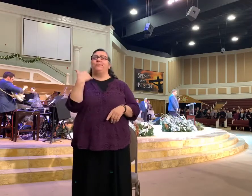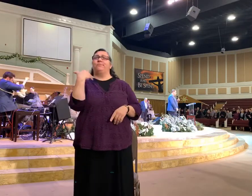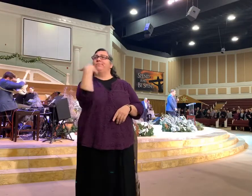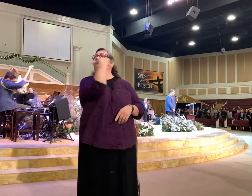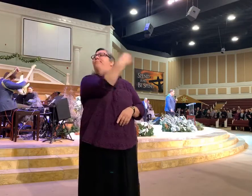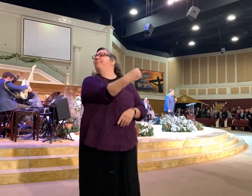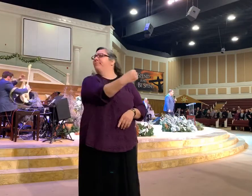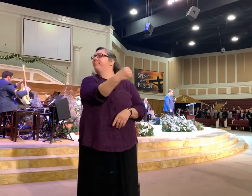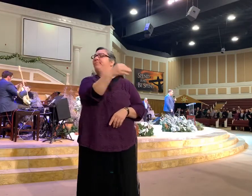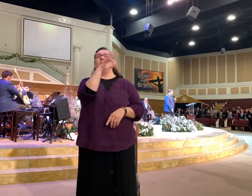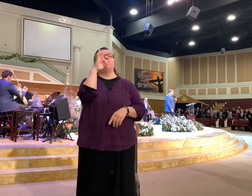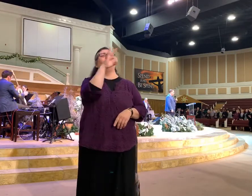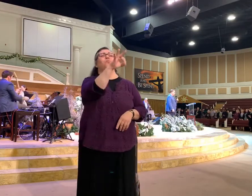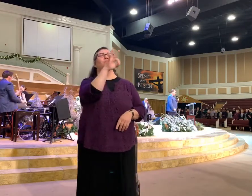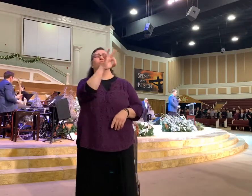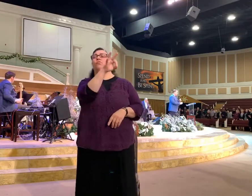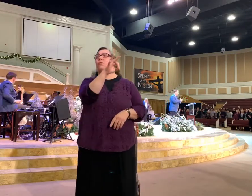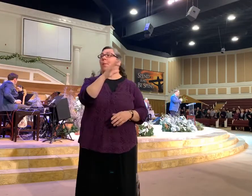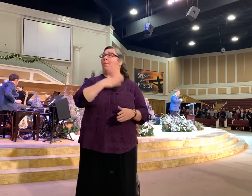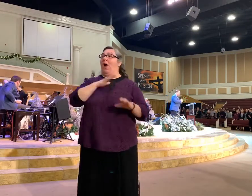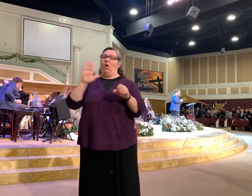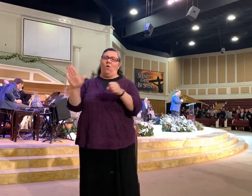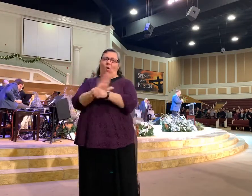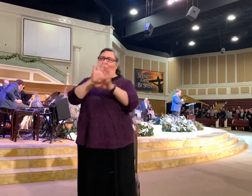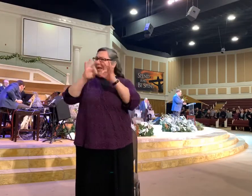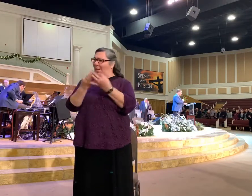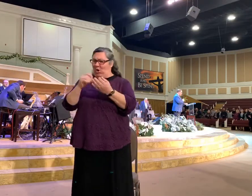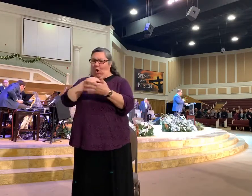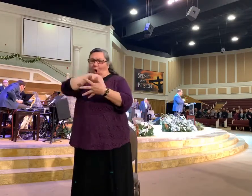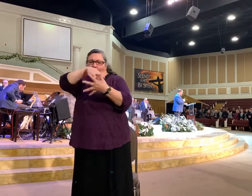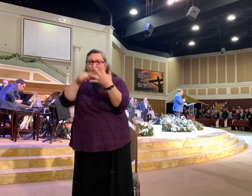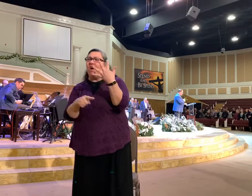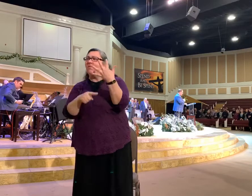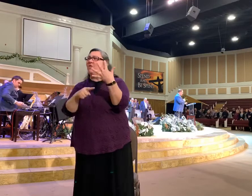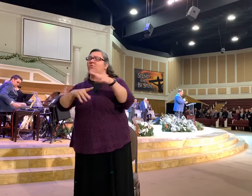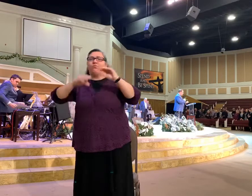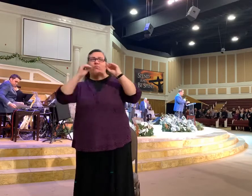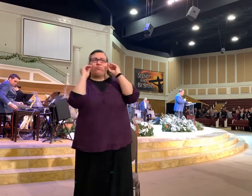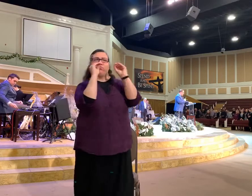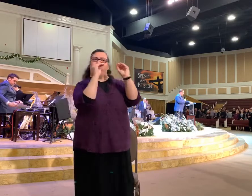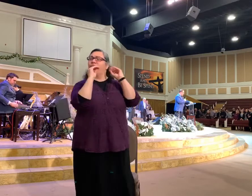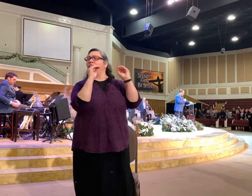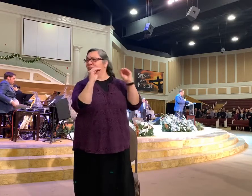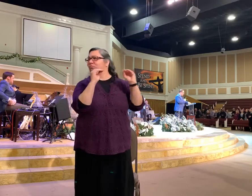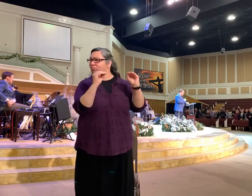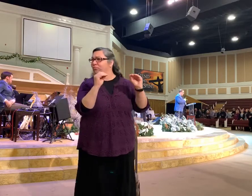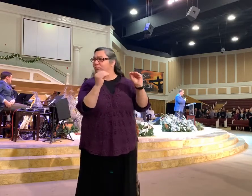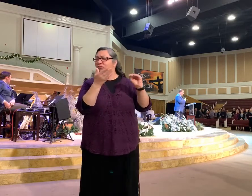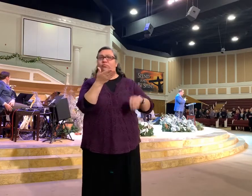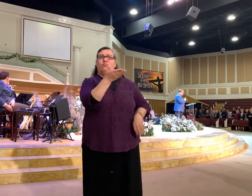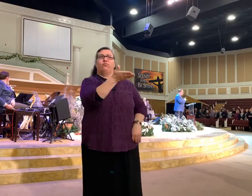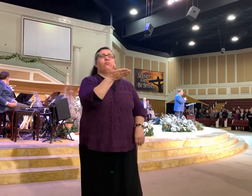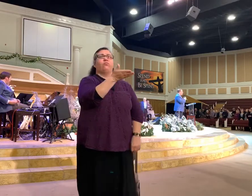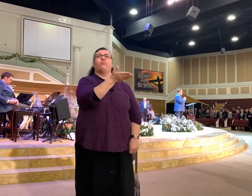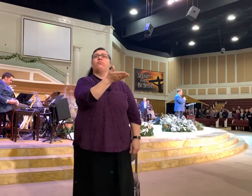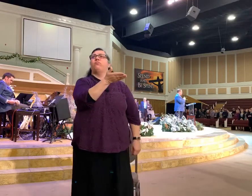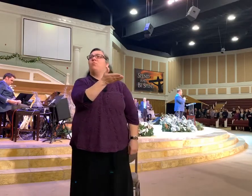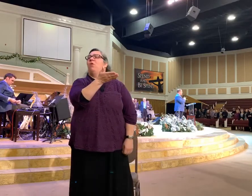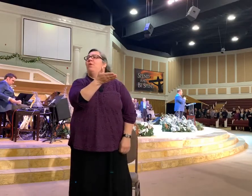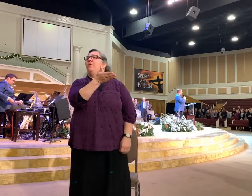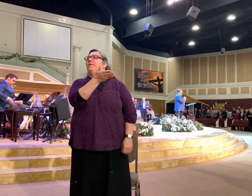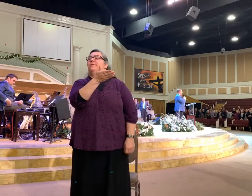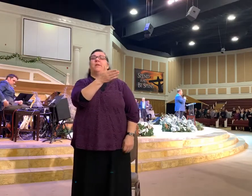preaching and ministering. In fact, my entire family, all five of us, taught at the